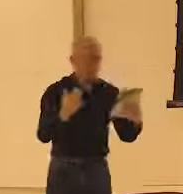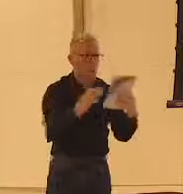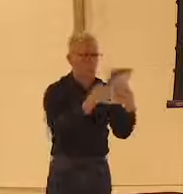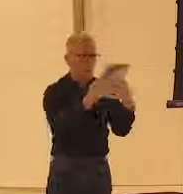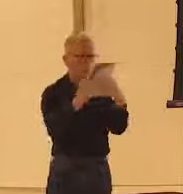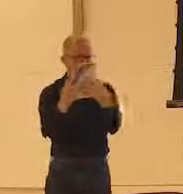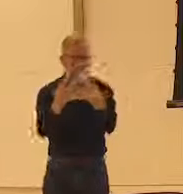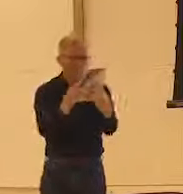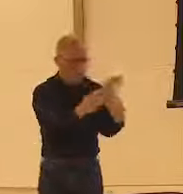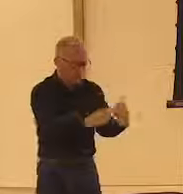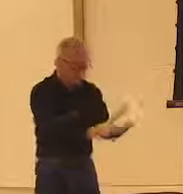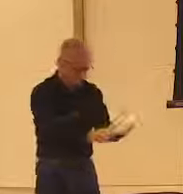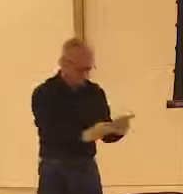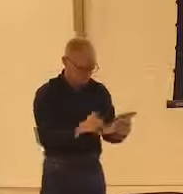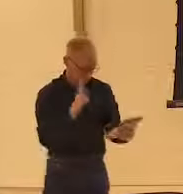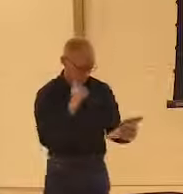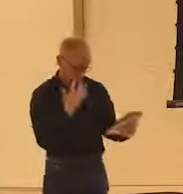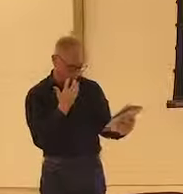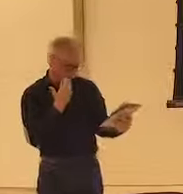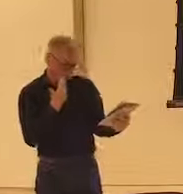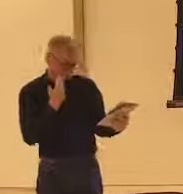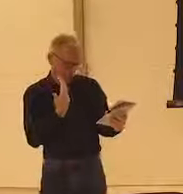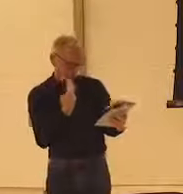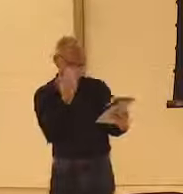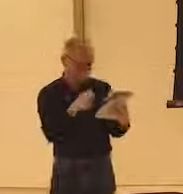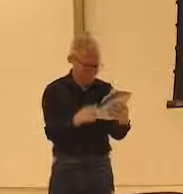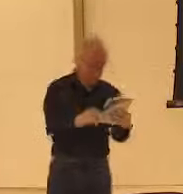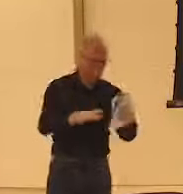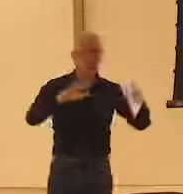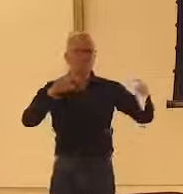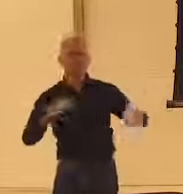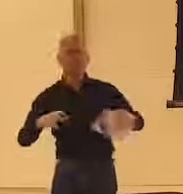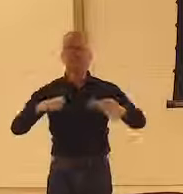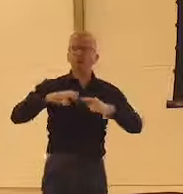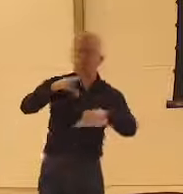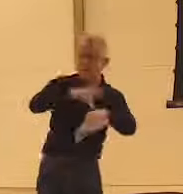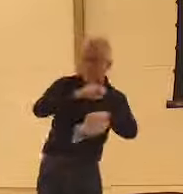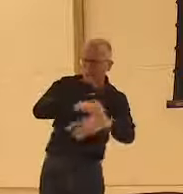with a beautiful brochure. Looks new,